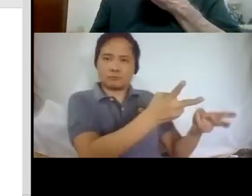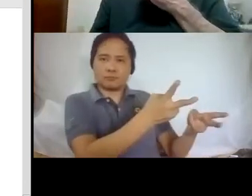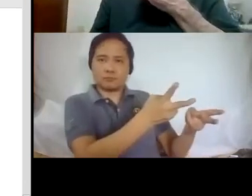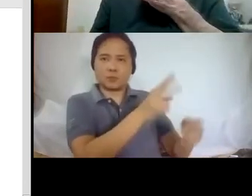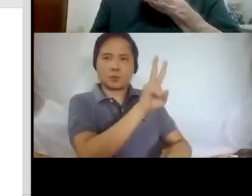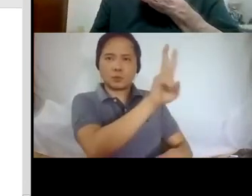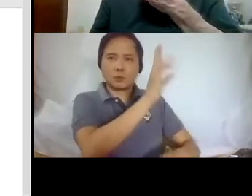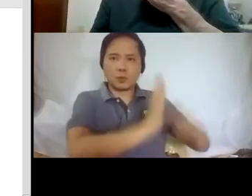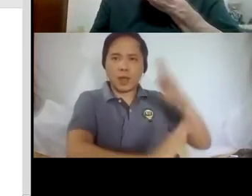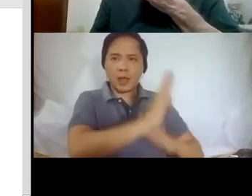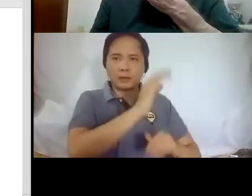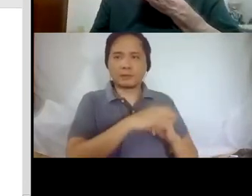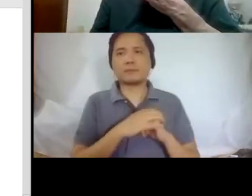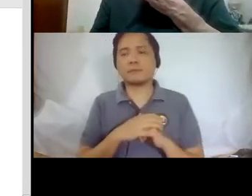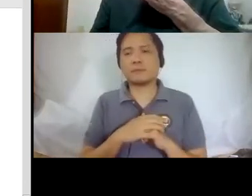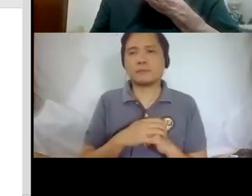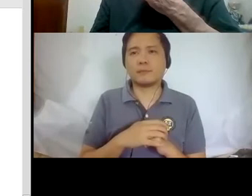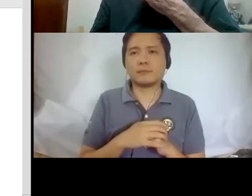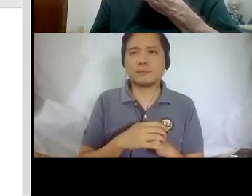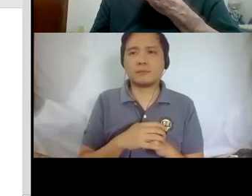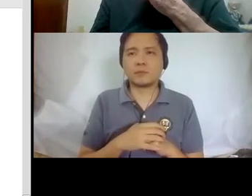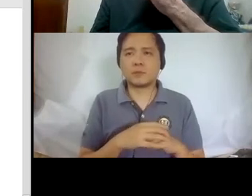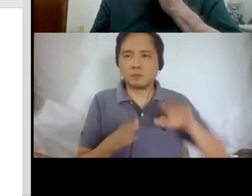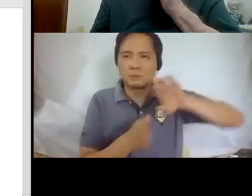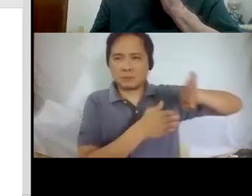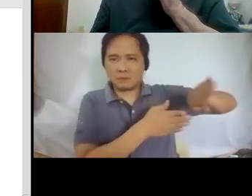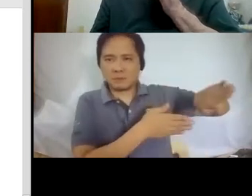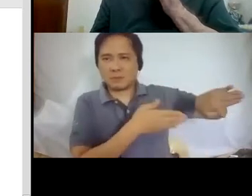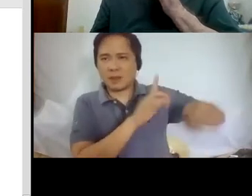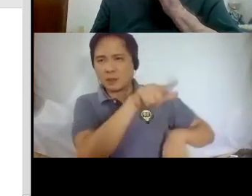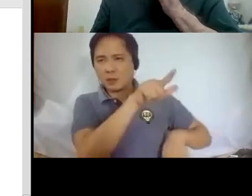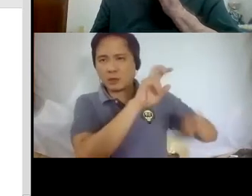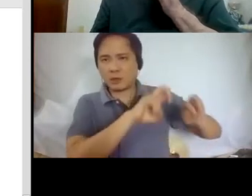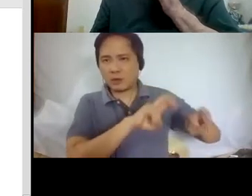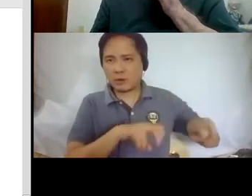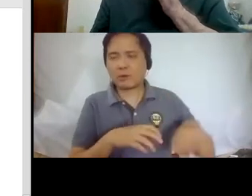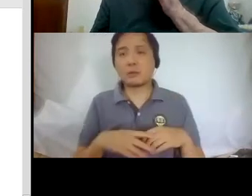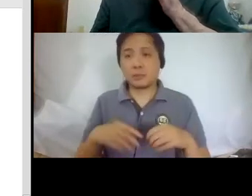section. We won't analyze those. Okay, is that clear?